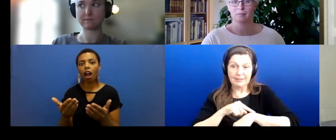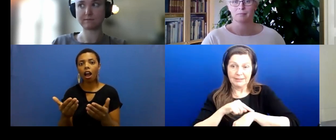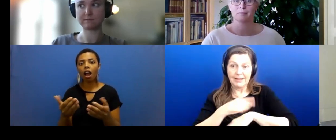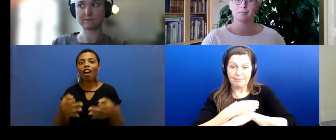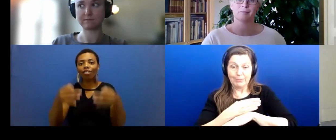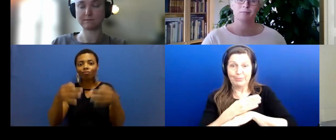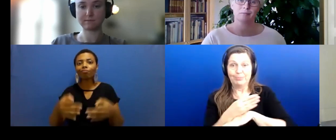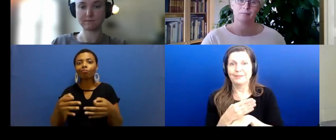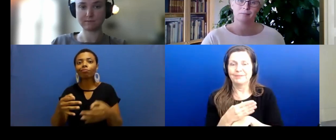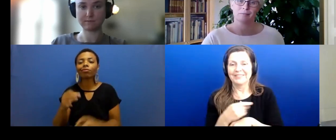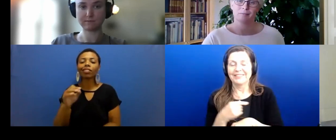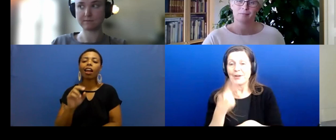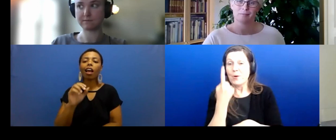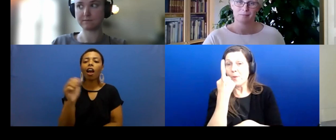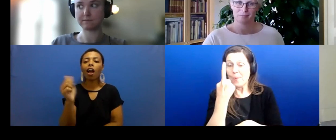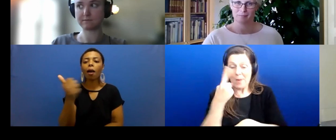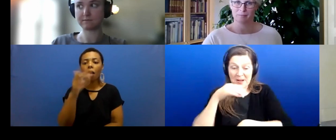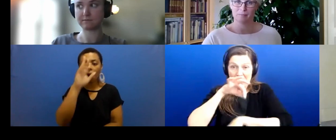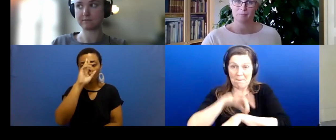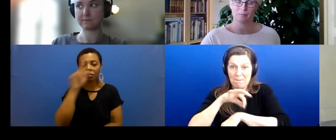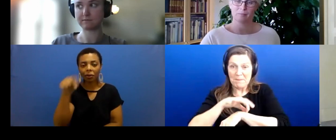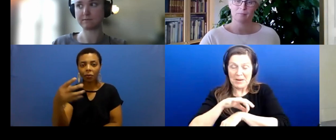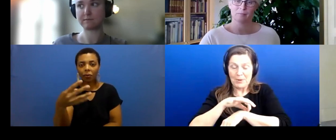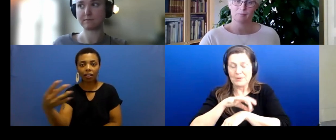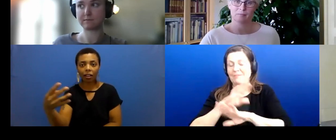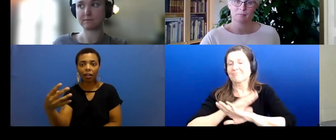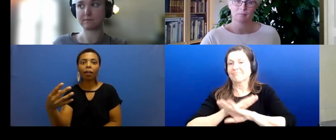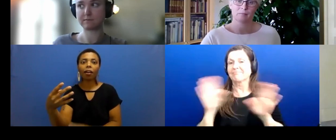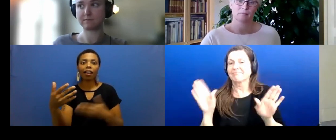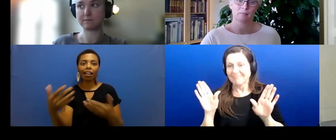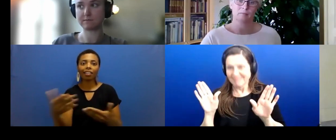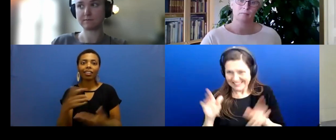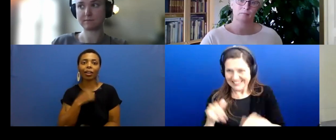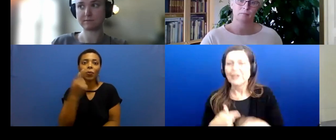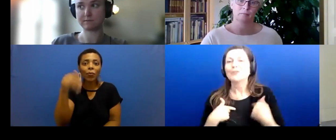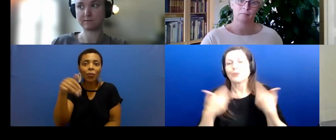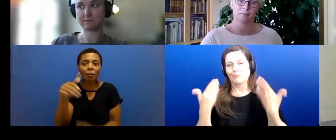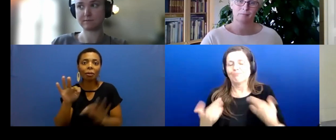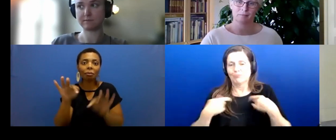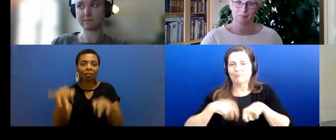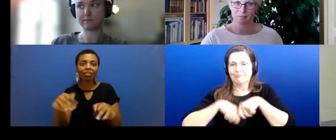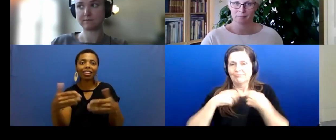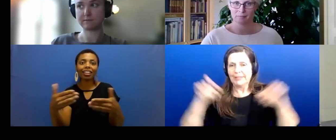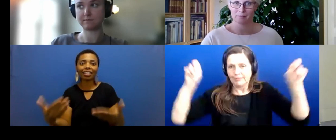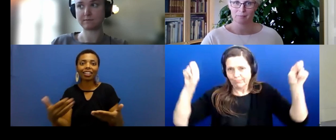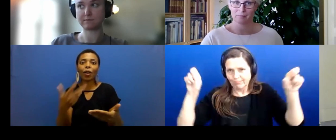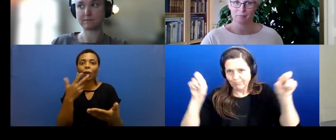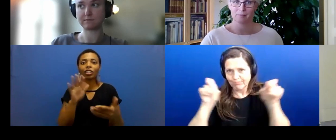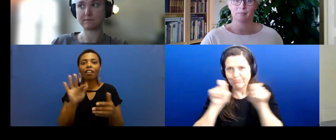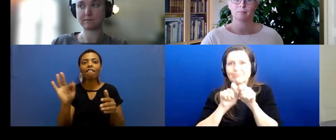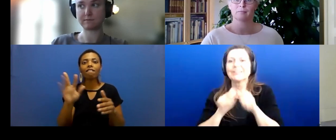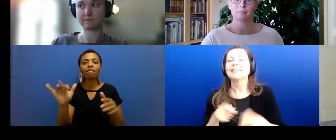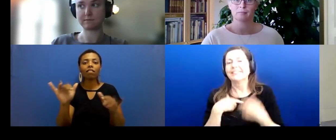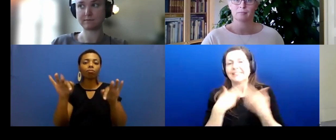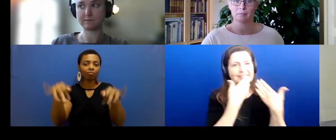1 minute away from the end of the session. So I will go ahead and close it by thanking each